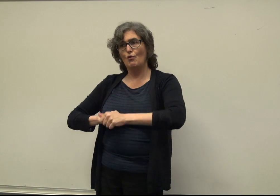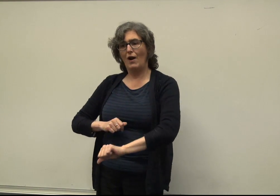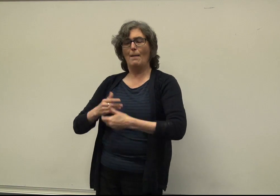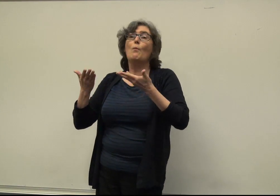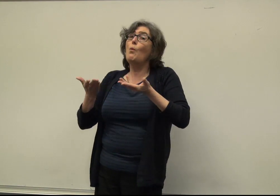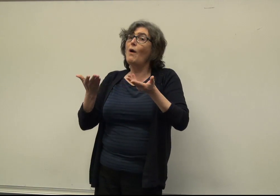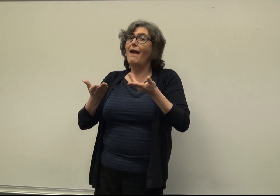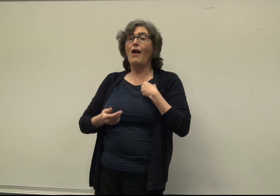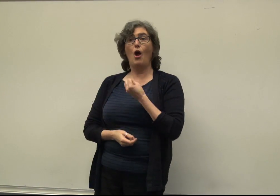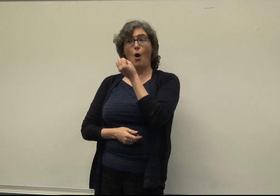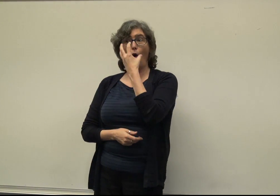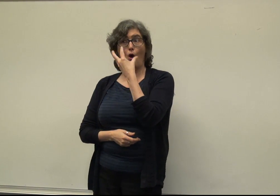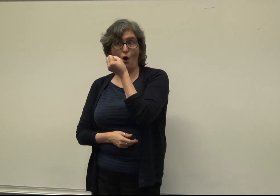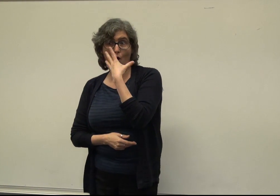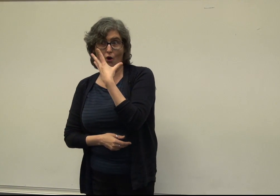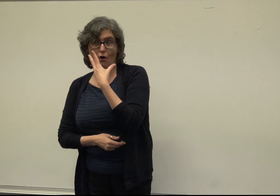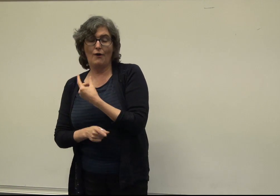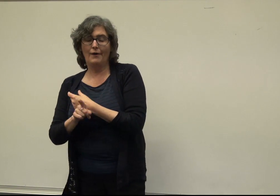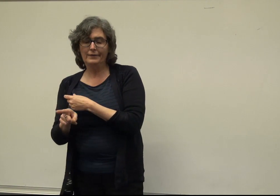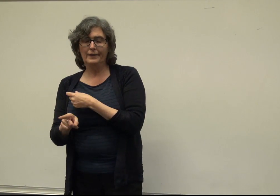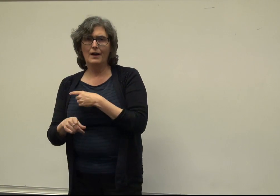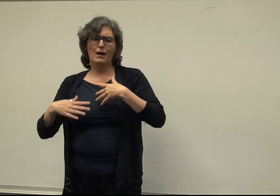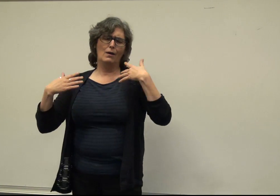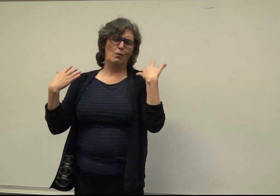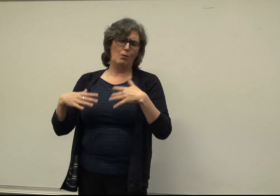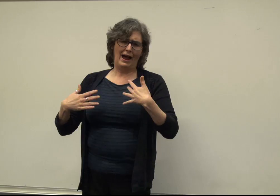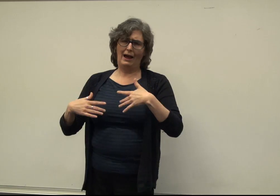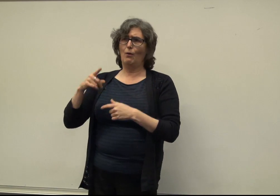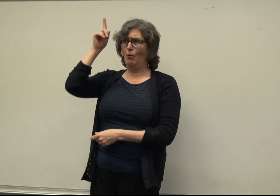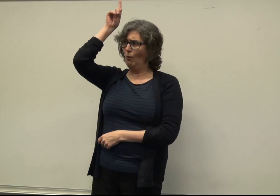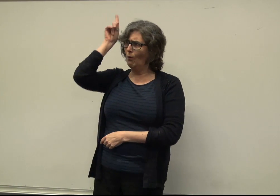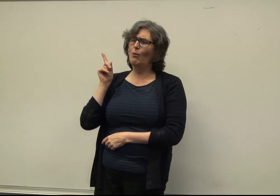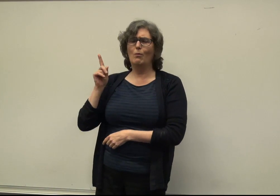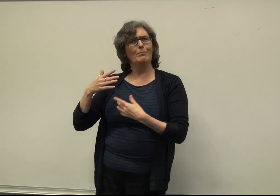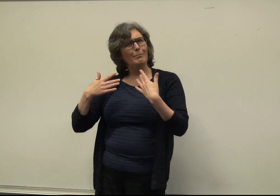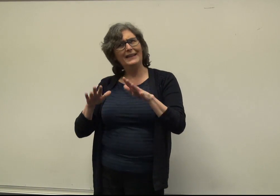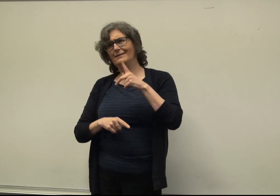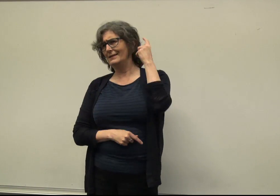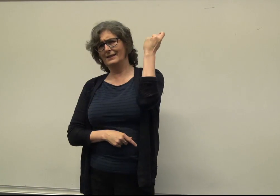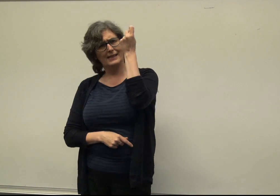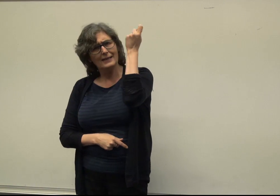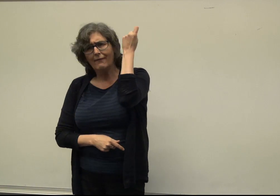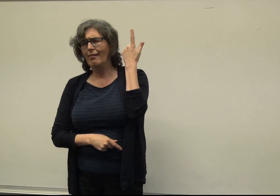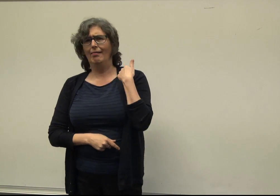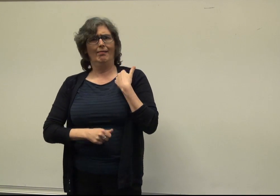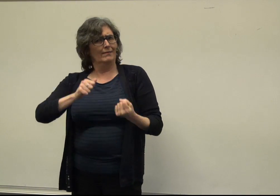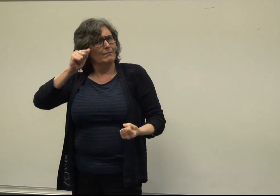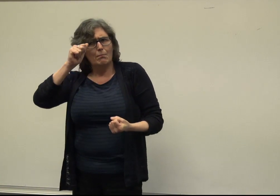that really is proving to be very successful, very